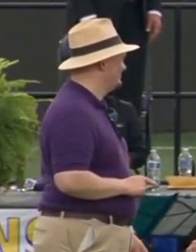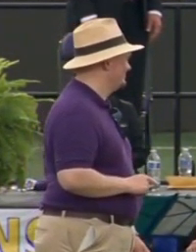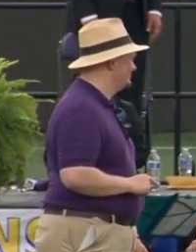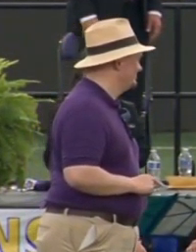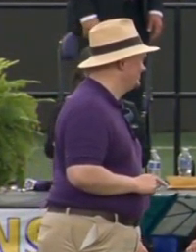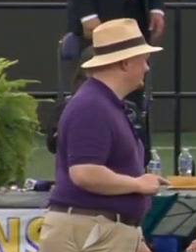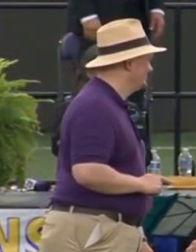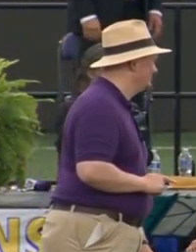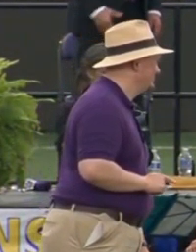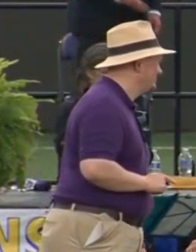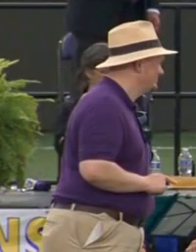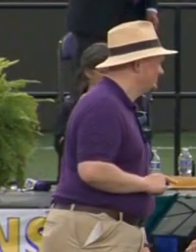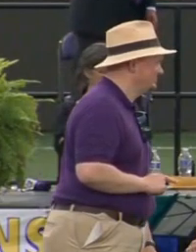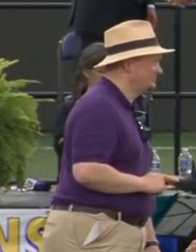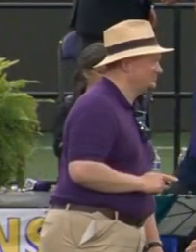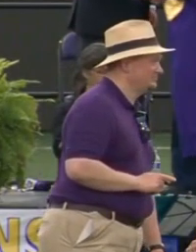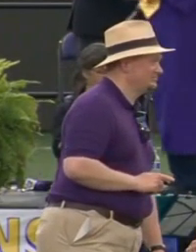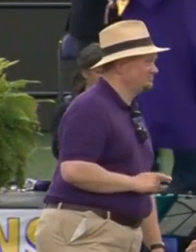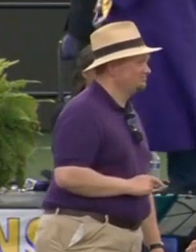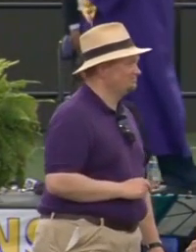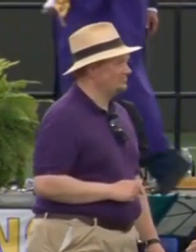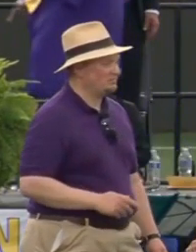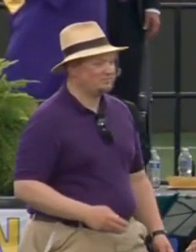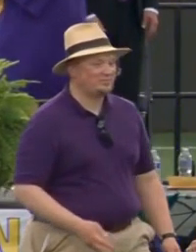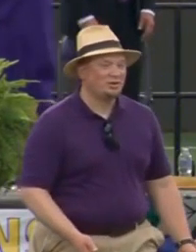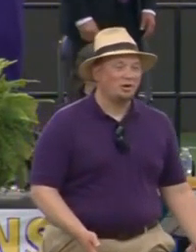Jose Luis Awal Ramirez.